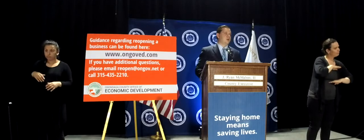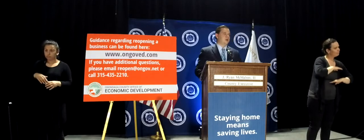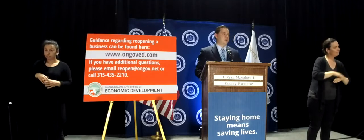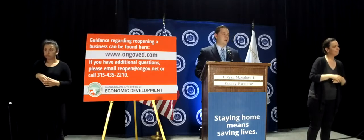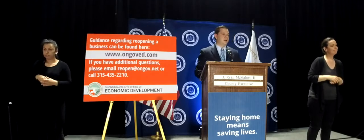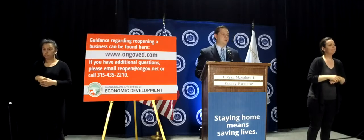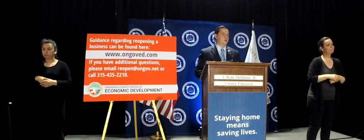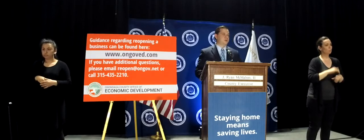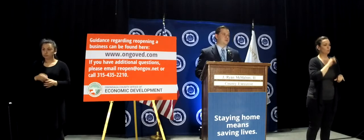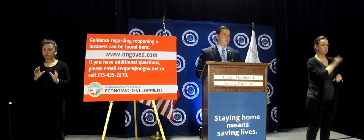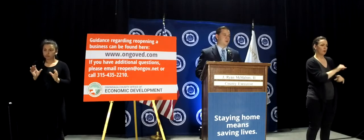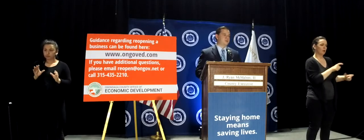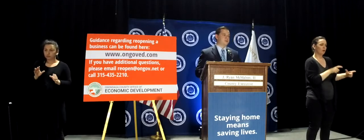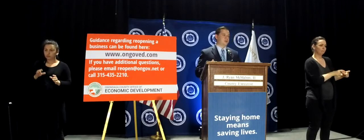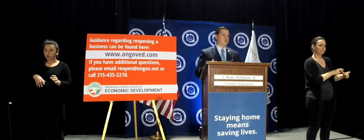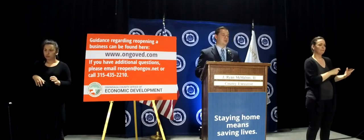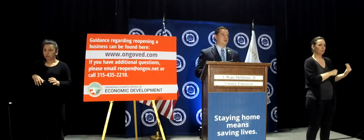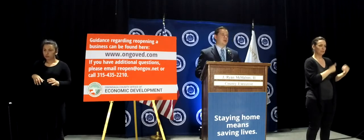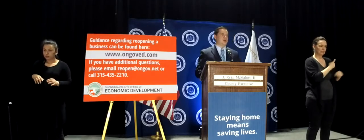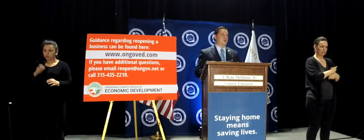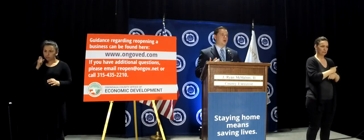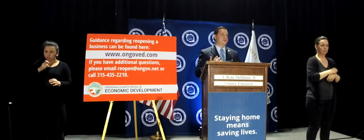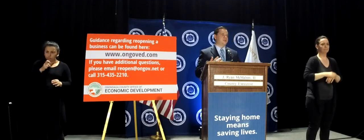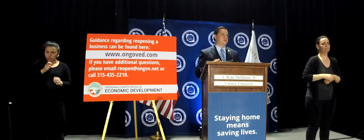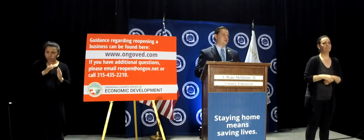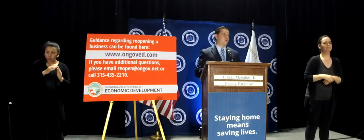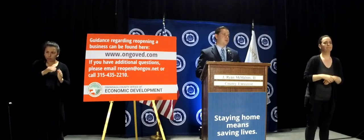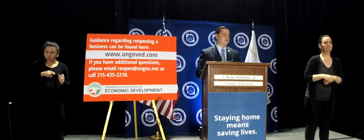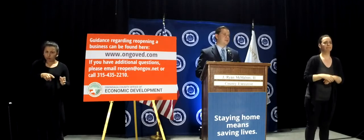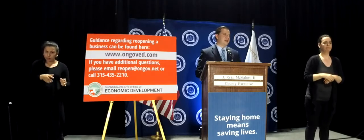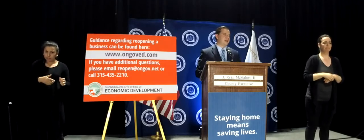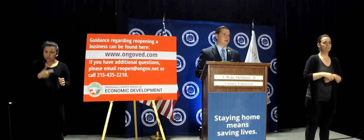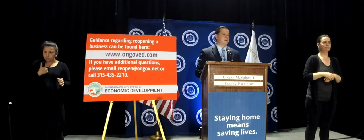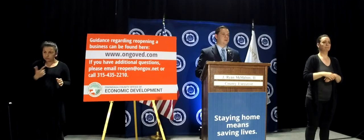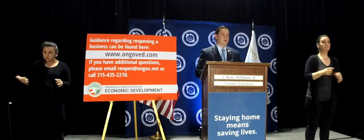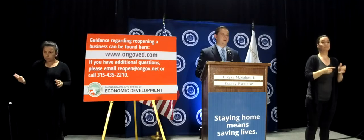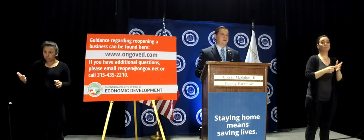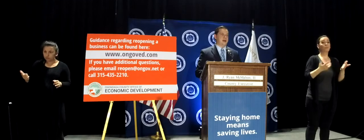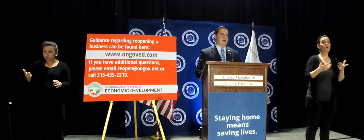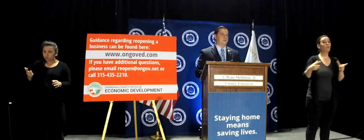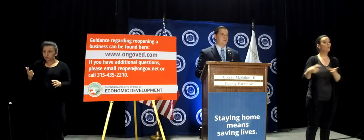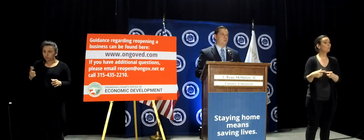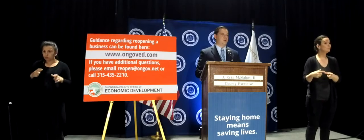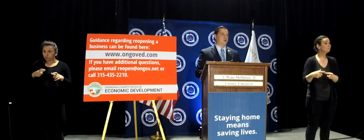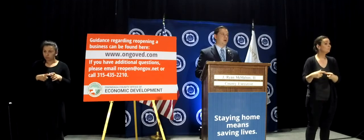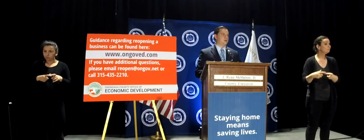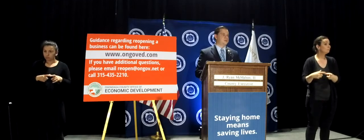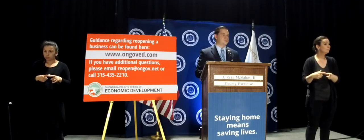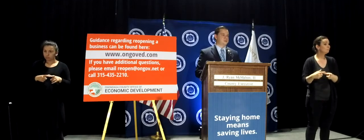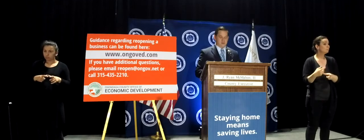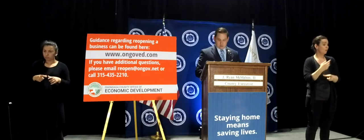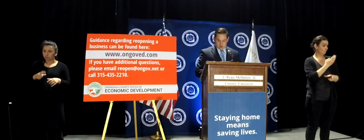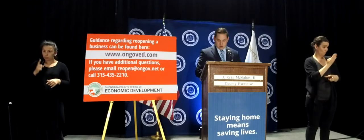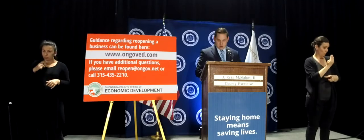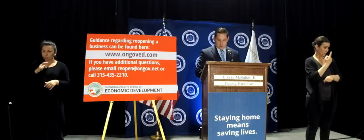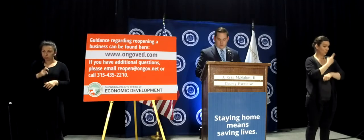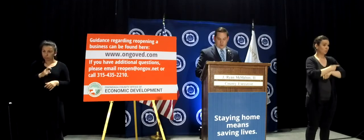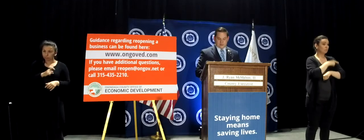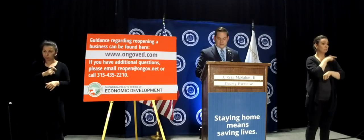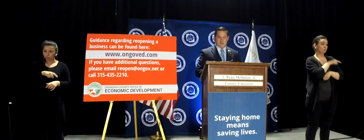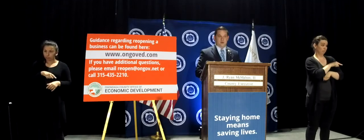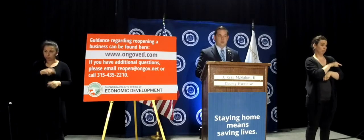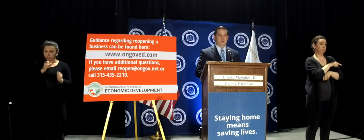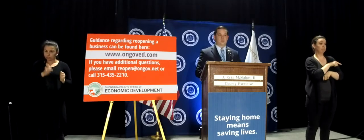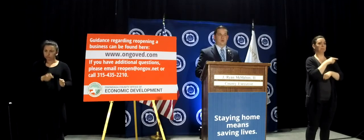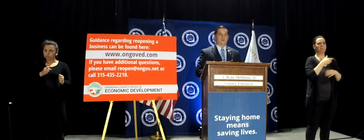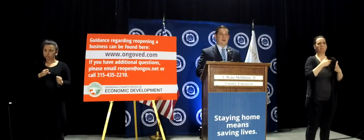senior can be released from isolation. A quarantine is a 14-day period of time regardless. If you're